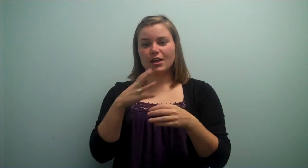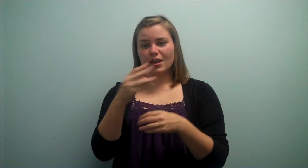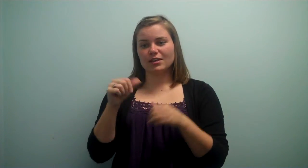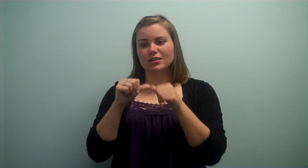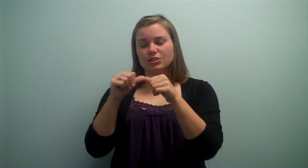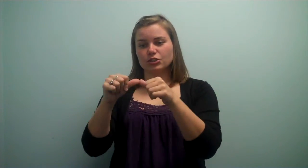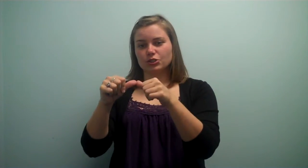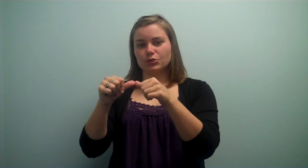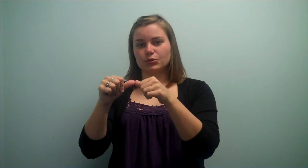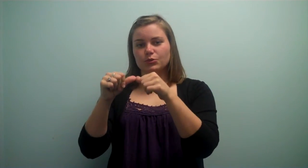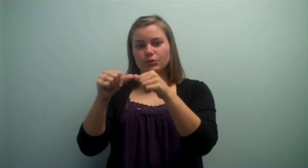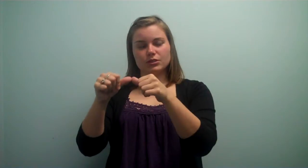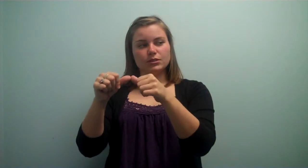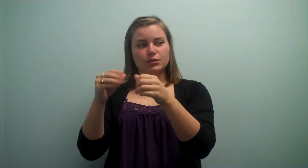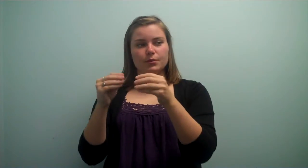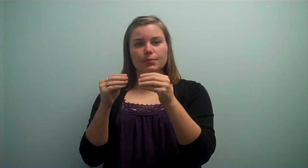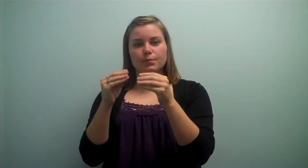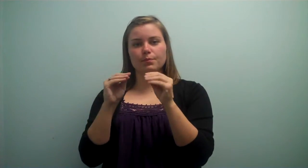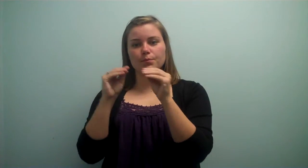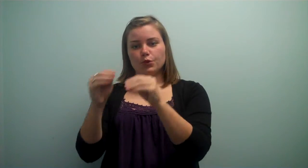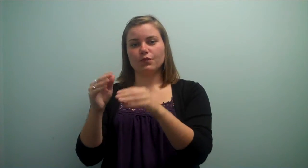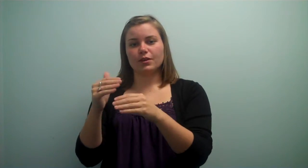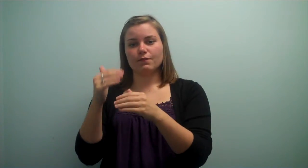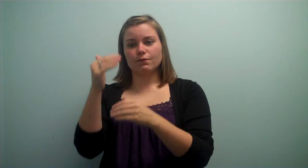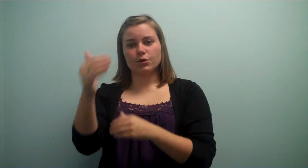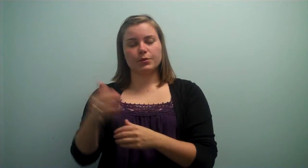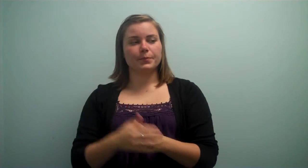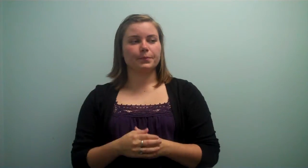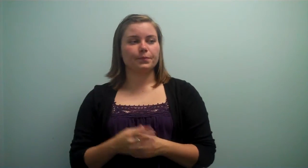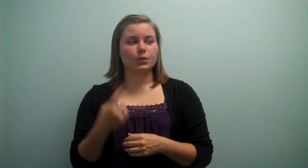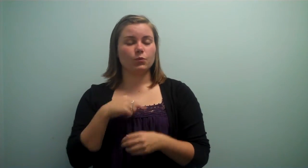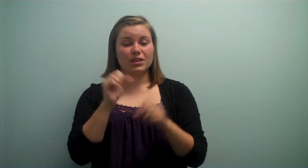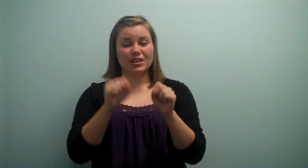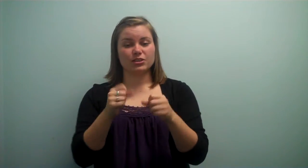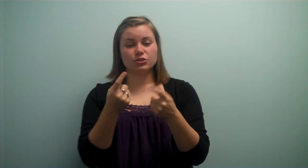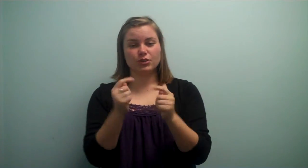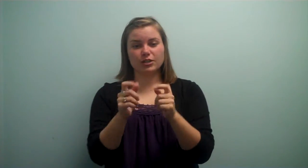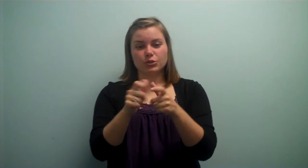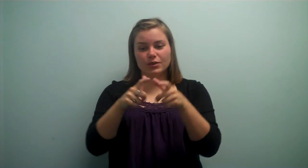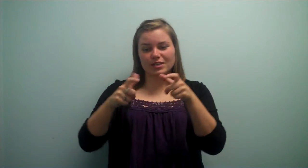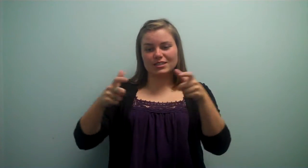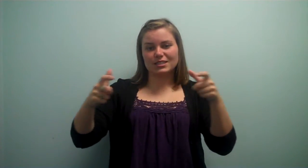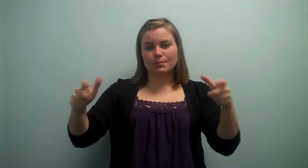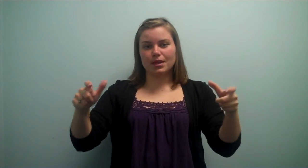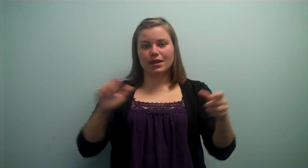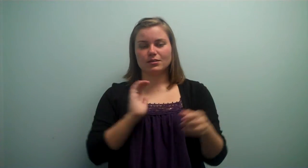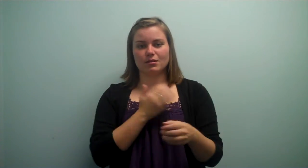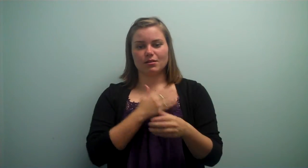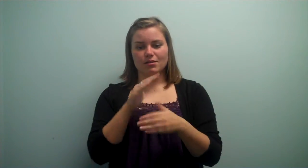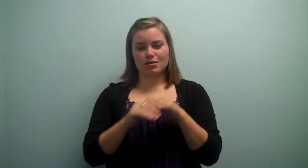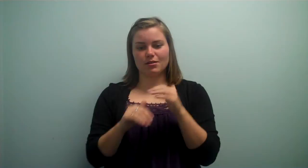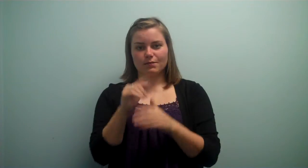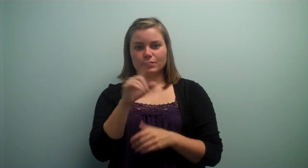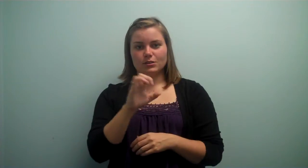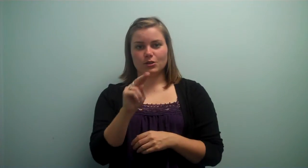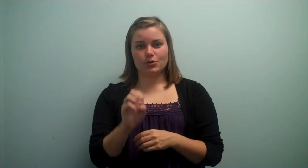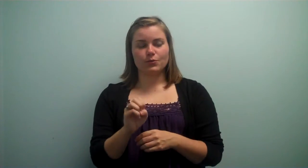make progressive approximations towards expanding our comfort zone. You can begin by imagining the